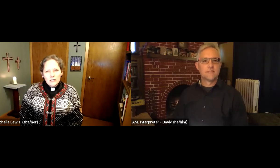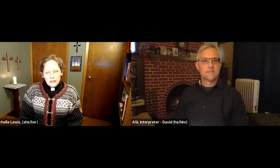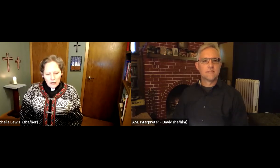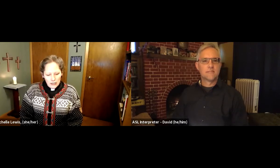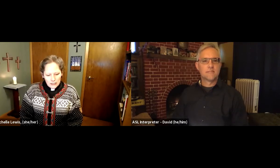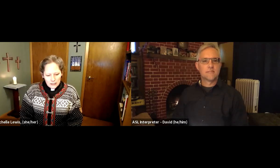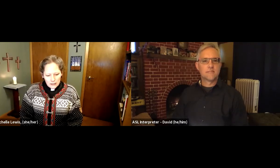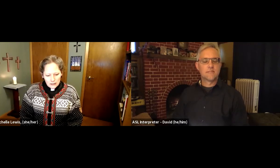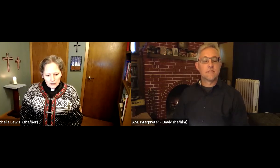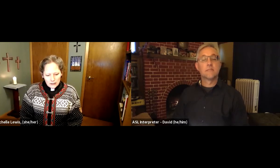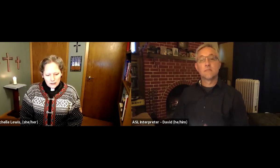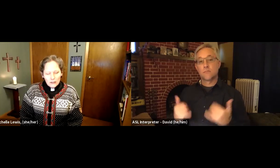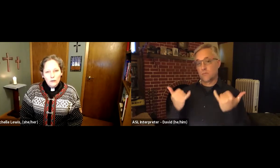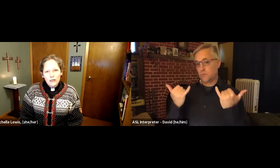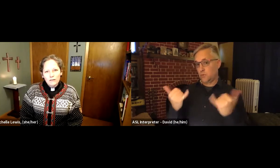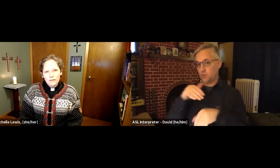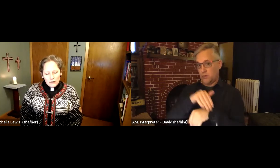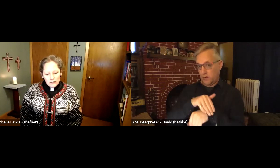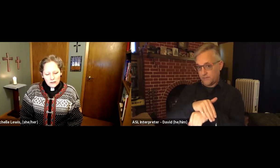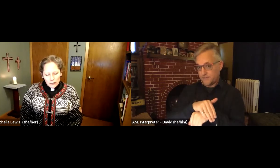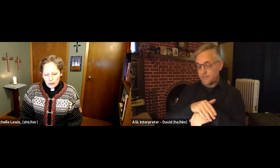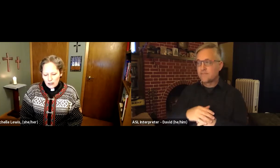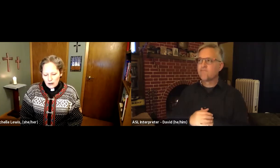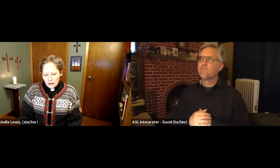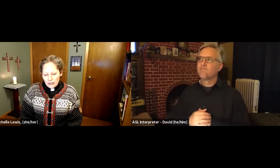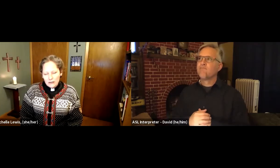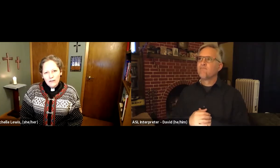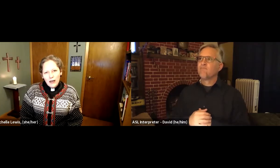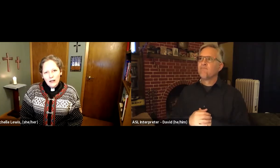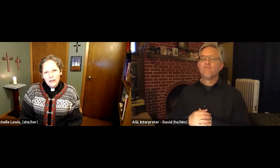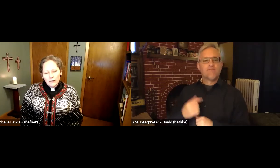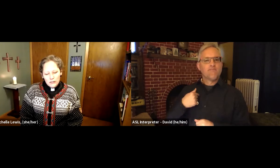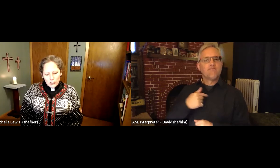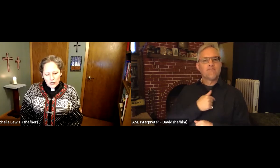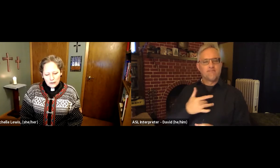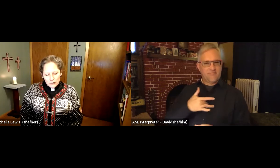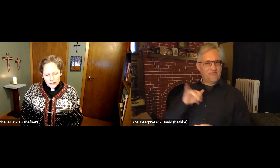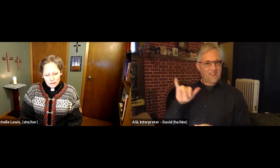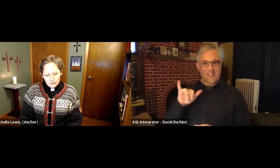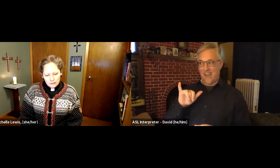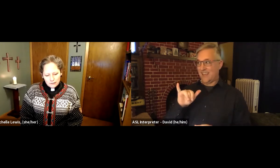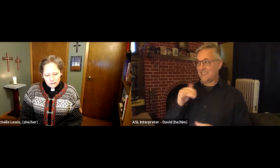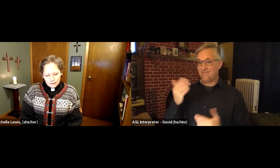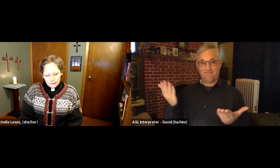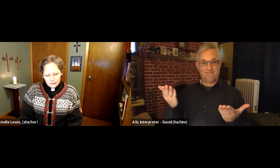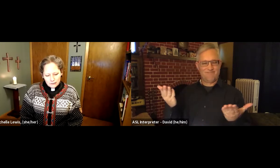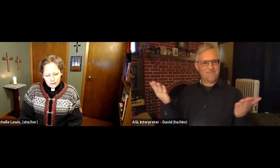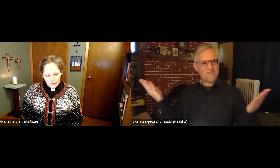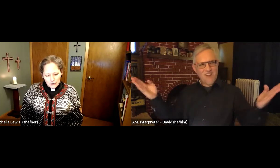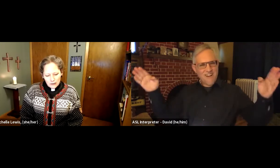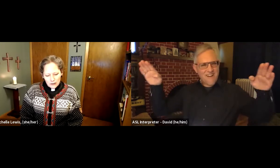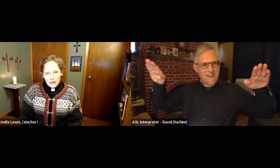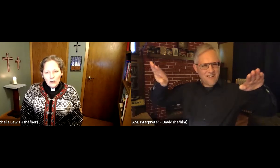This night, we feel like we are in the valley of the shadows.